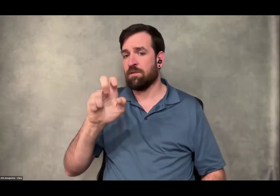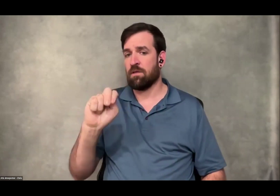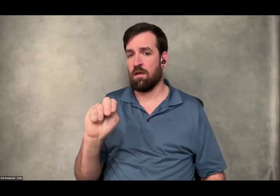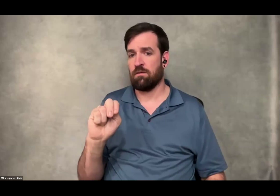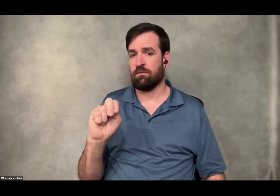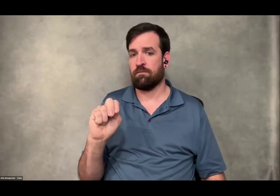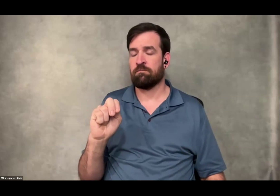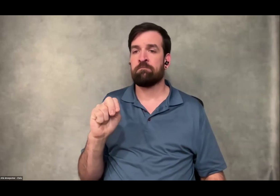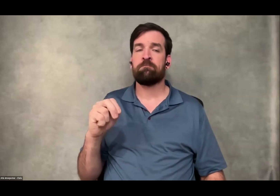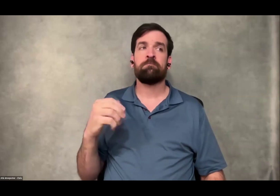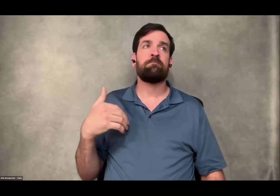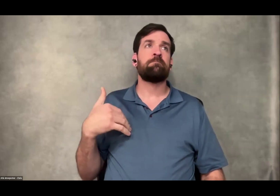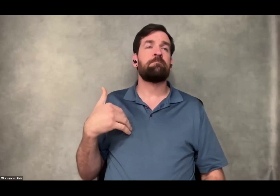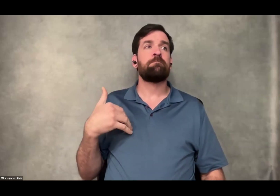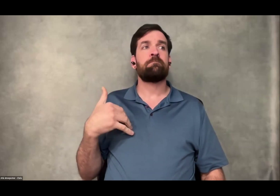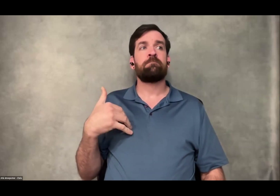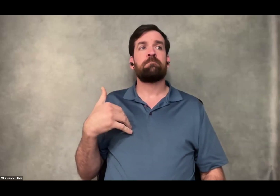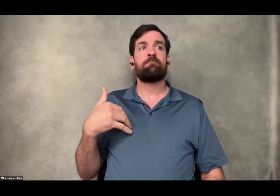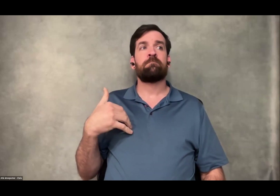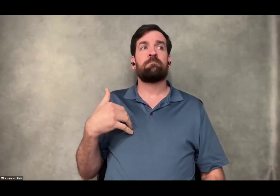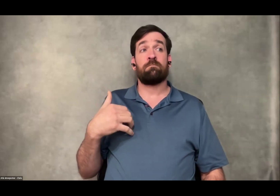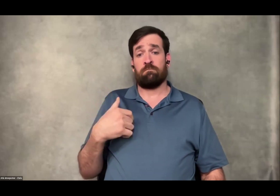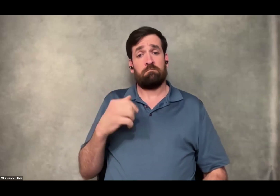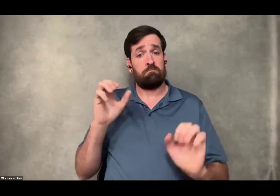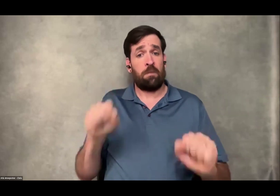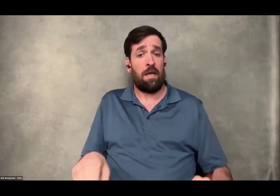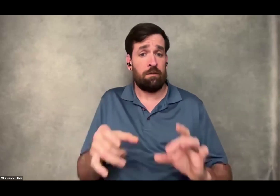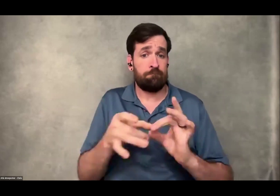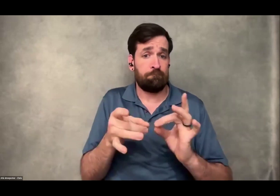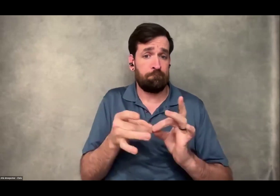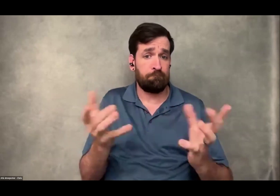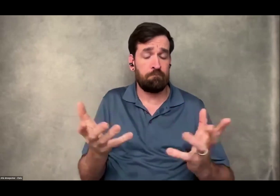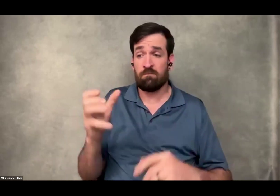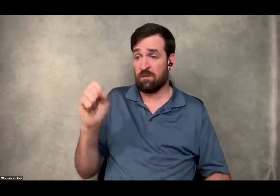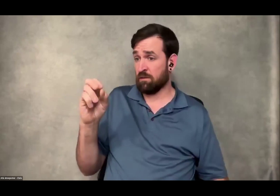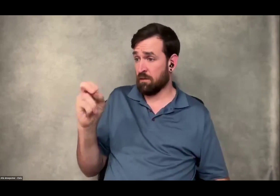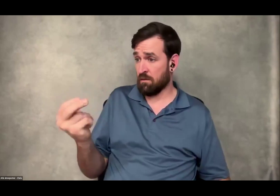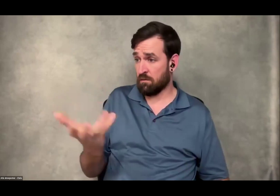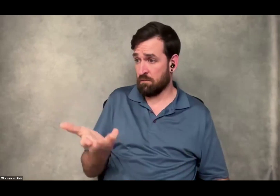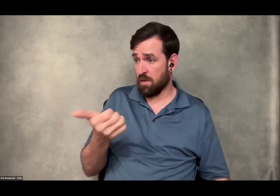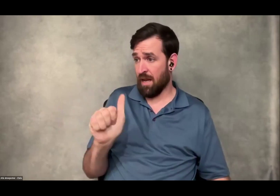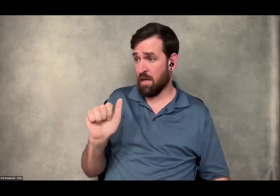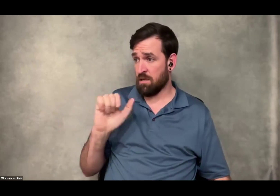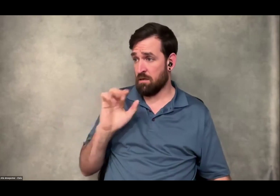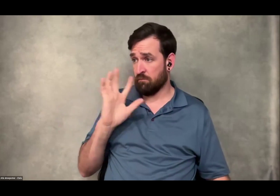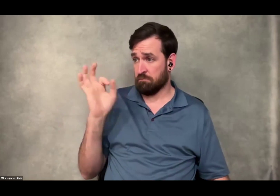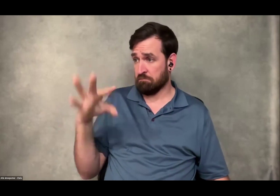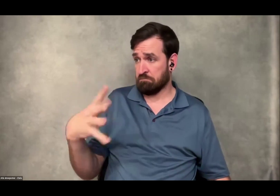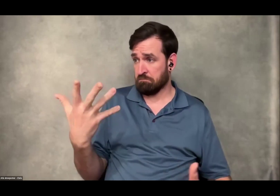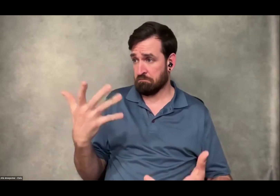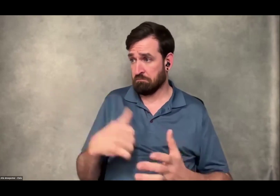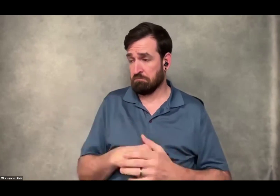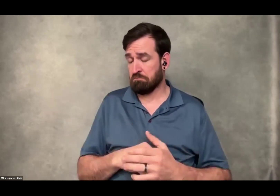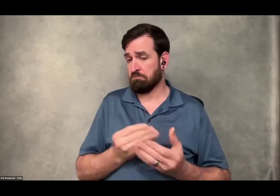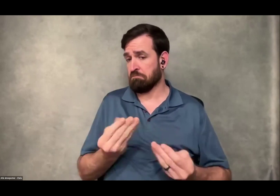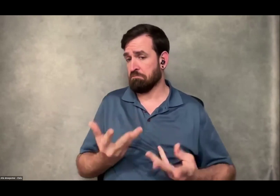And I don't know. I mean, what I could say to that, and Sun, if you have any input on that, you can